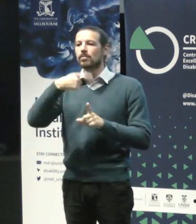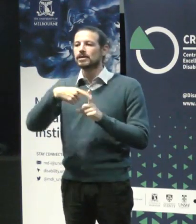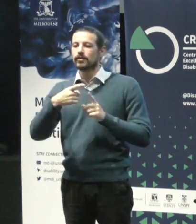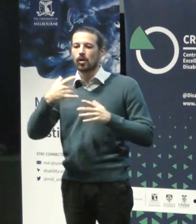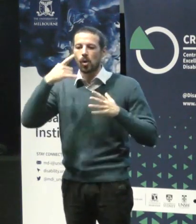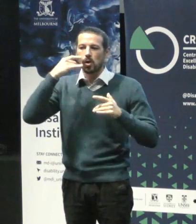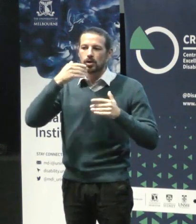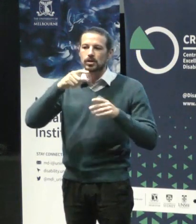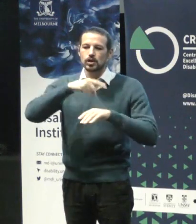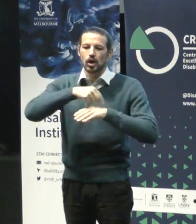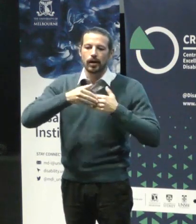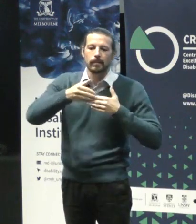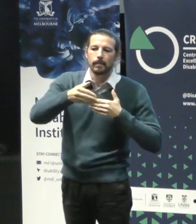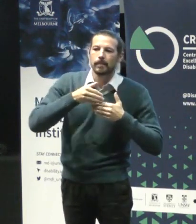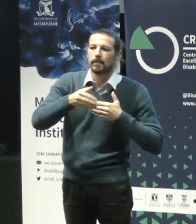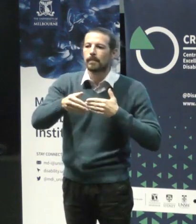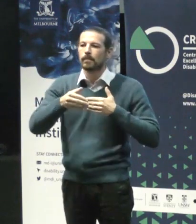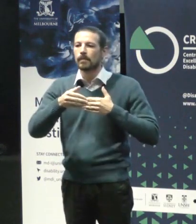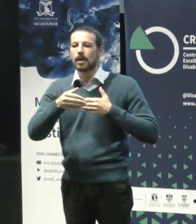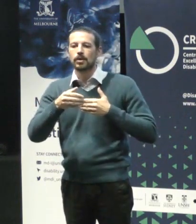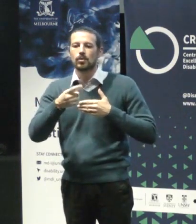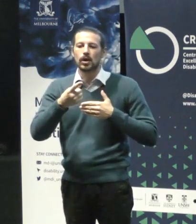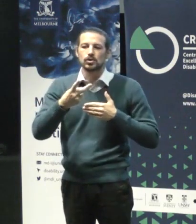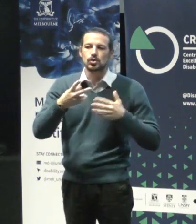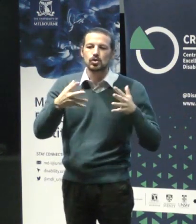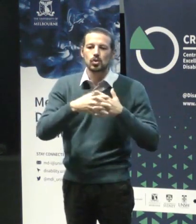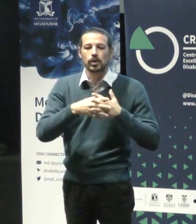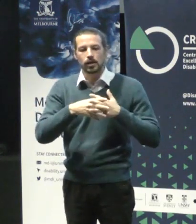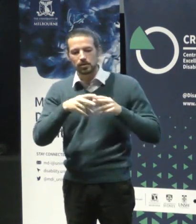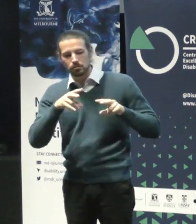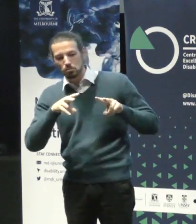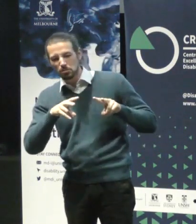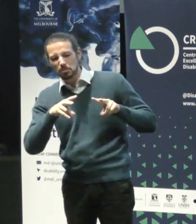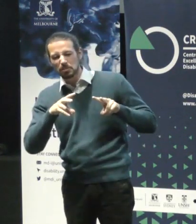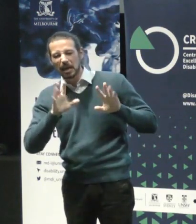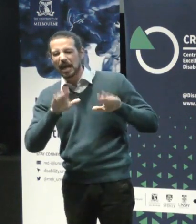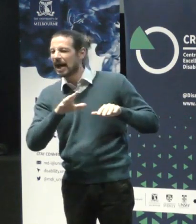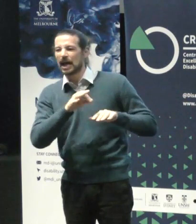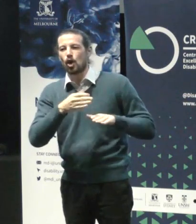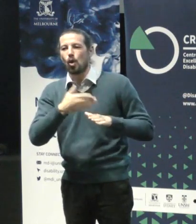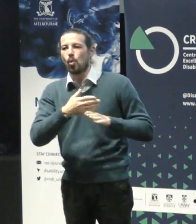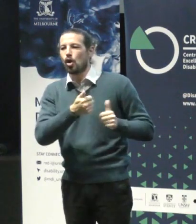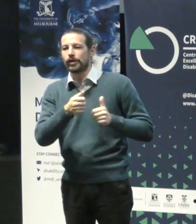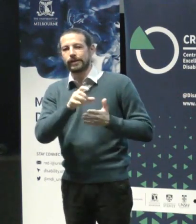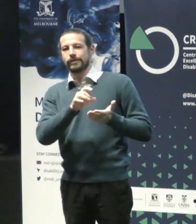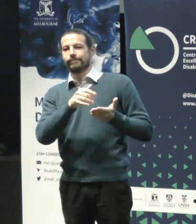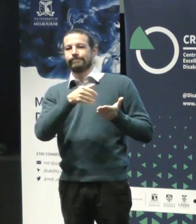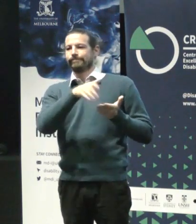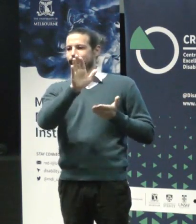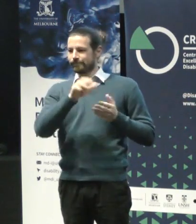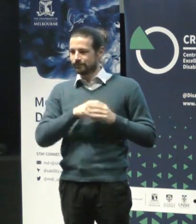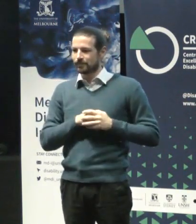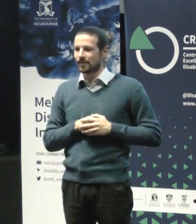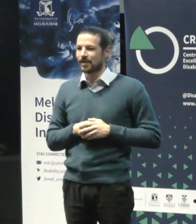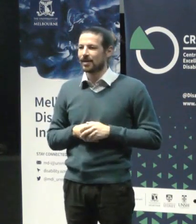period. After a week or 2 weeks, say, you know, I'm sorry, this really isn't working for me. Better to do that than to be stuck a year down the